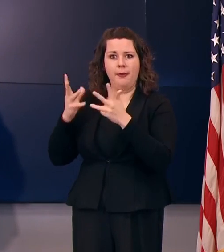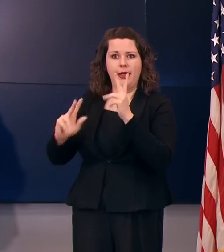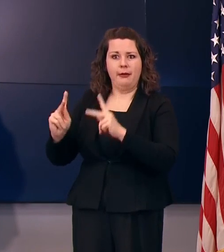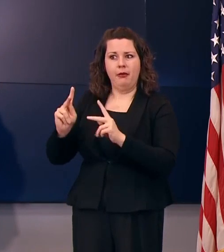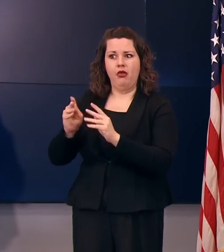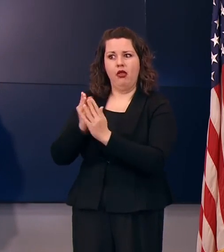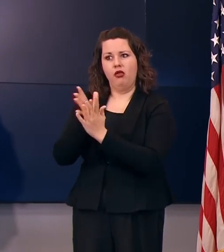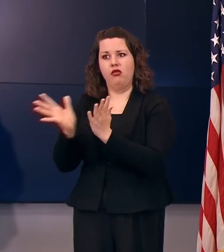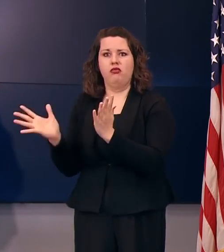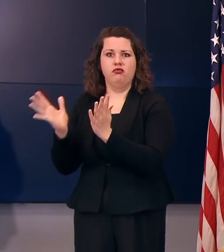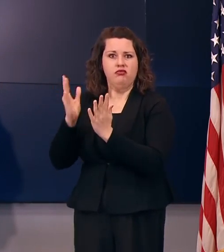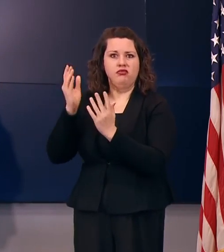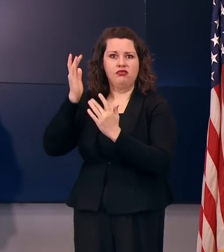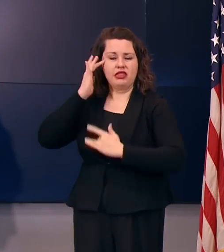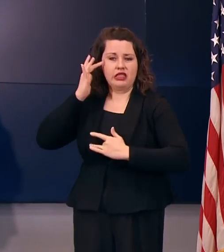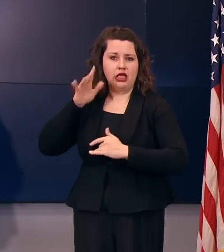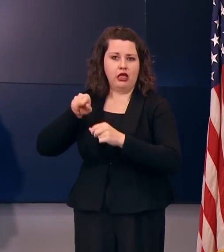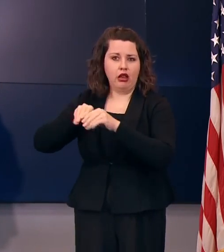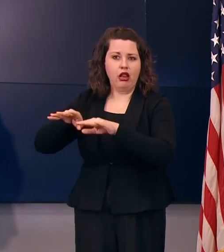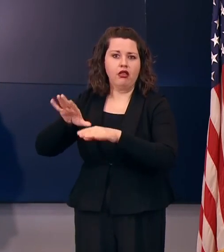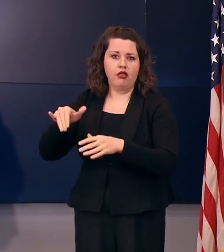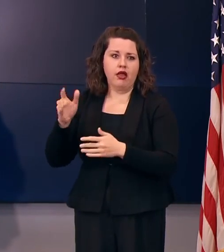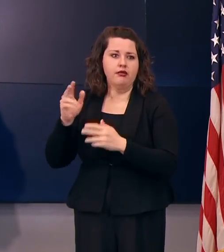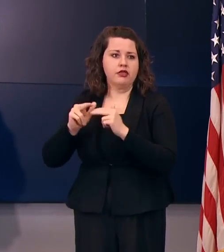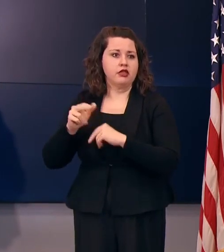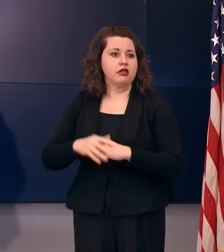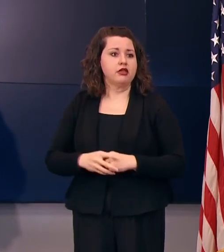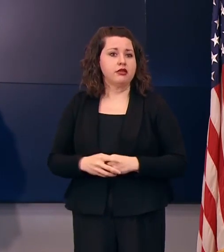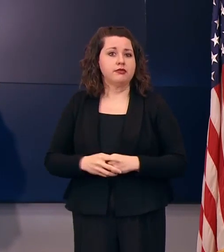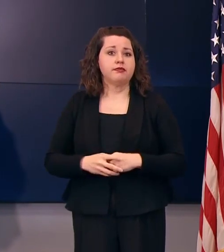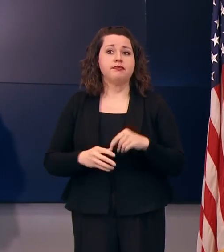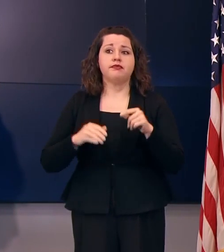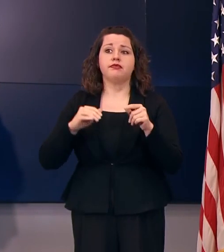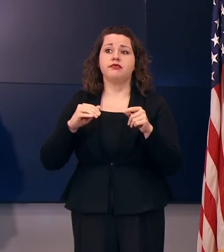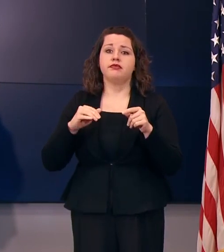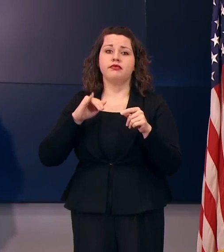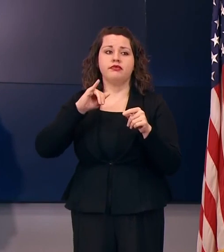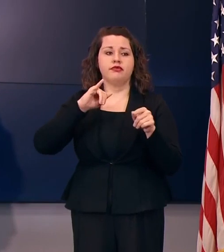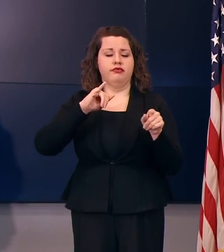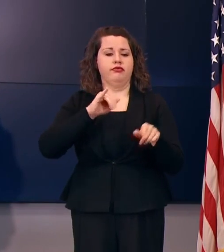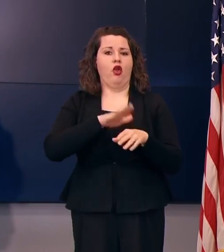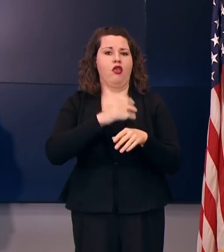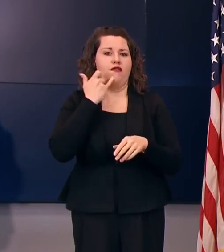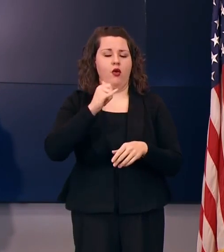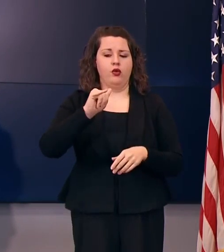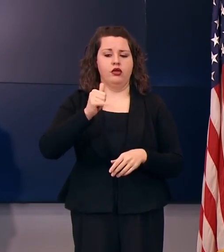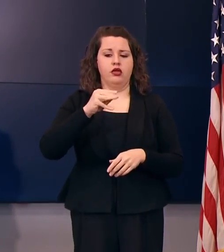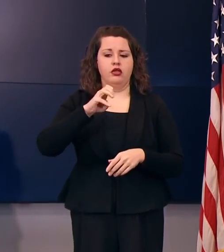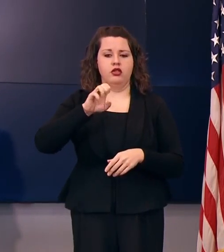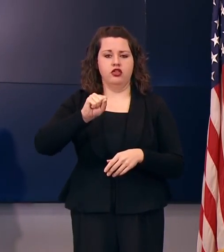of the illness that they may have at the facilities. James Lynch of the Cedar Rapids Gazette, go ahead.